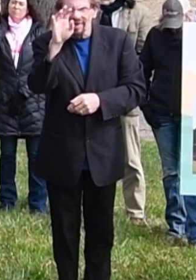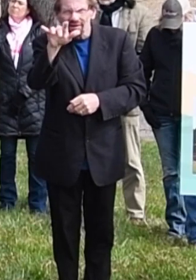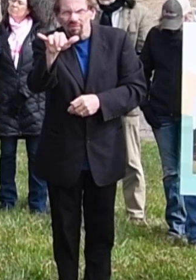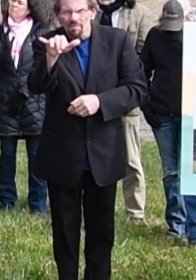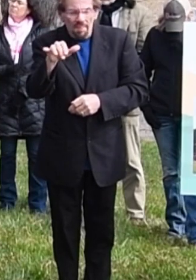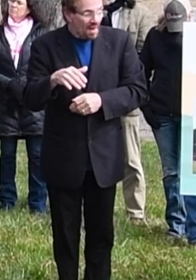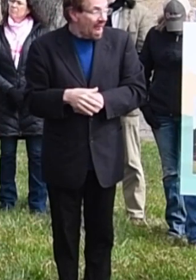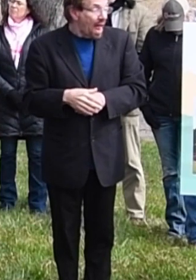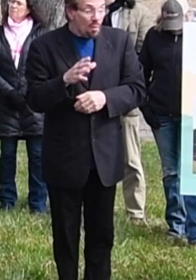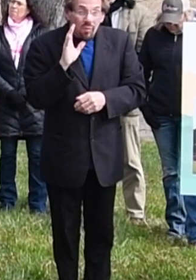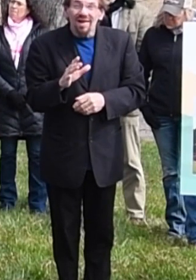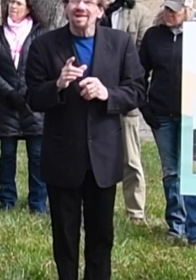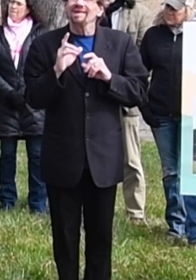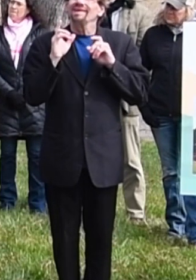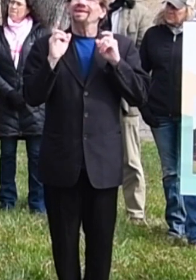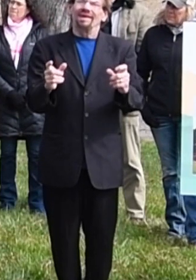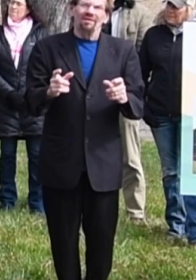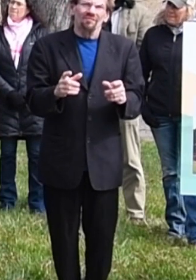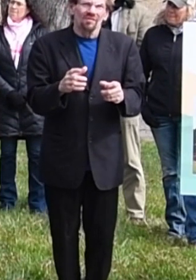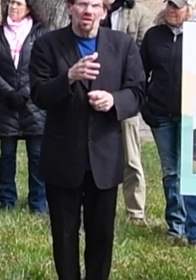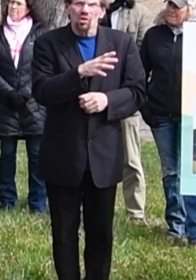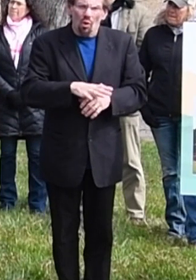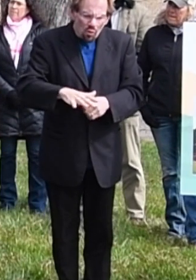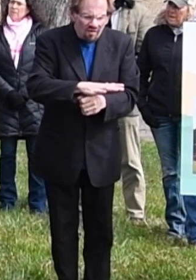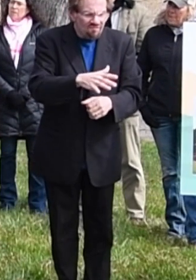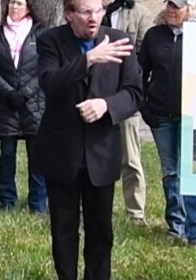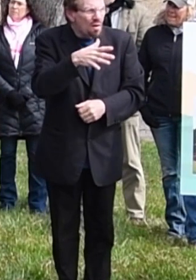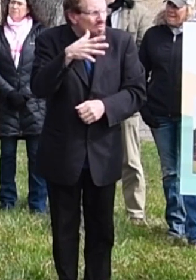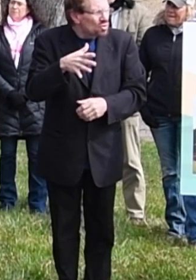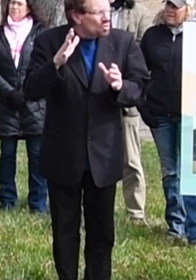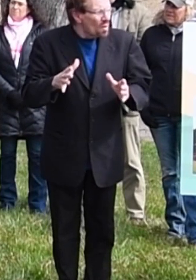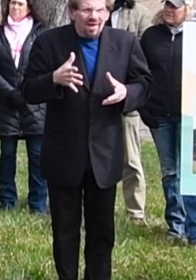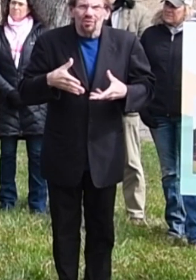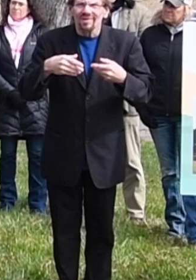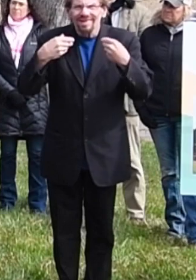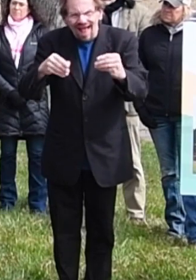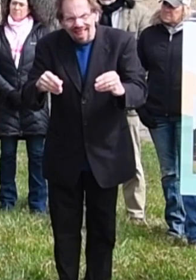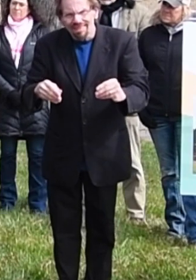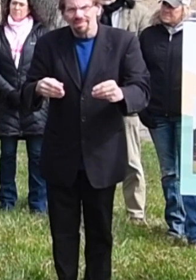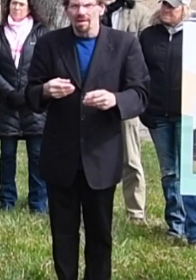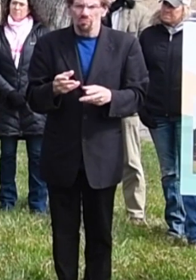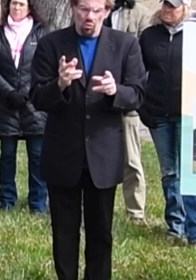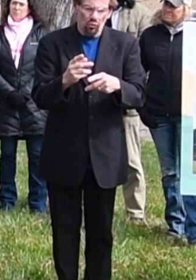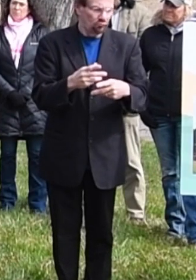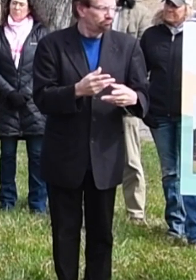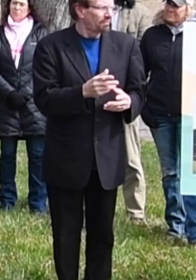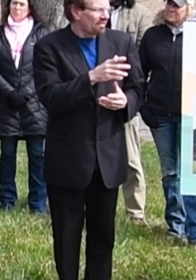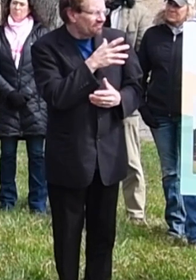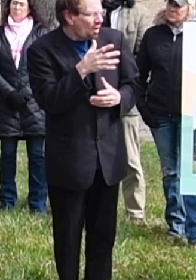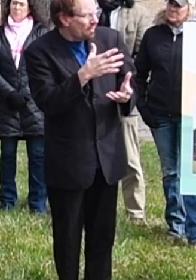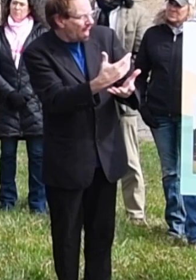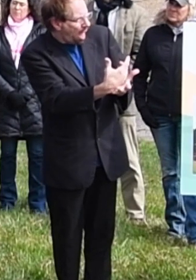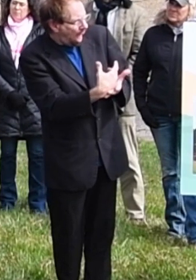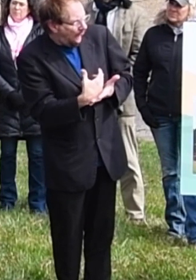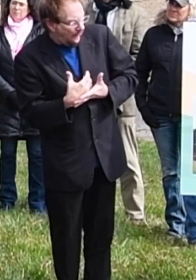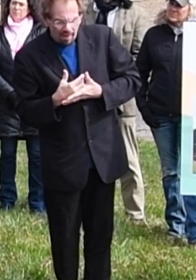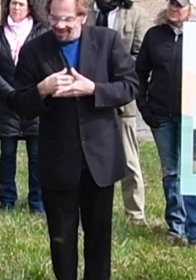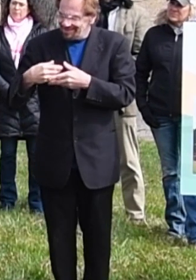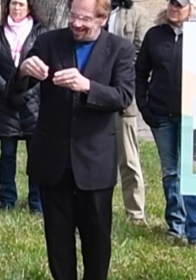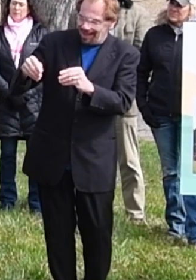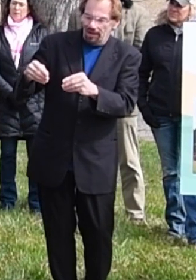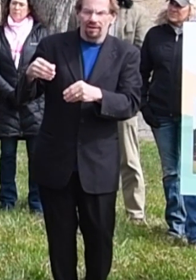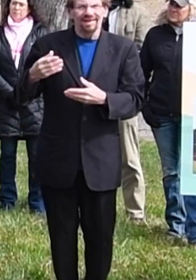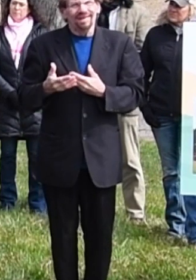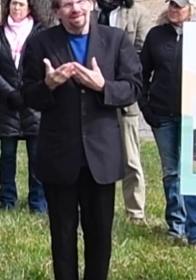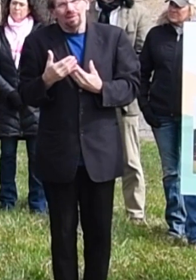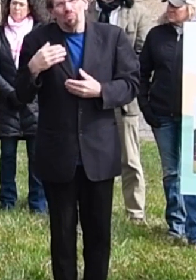our local farmers to sell their produce in an easy, profitable way. With the support of Councilman Youngman,